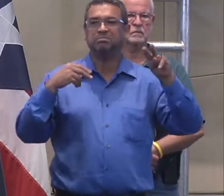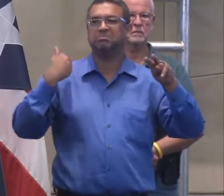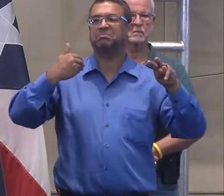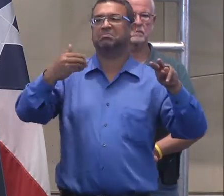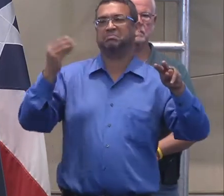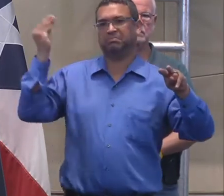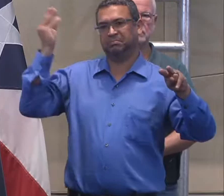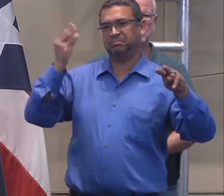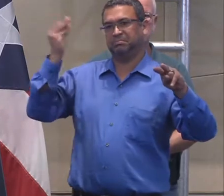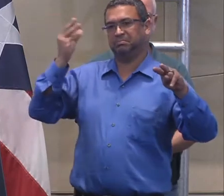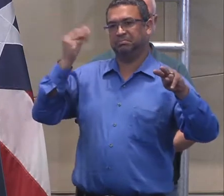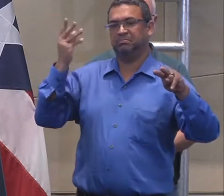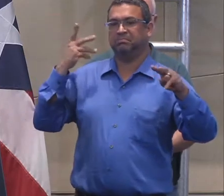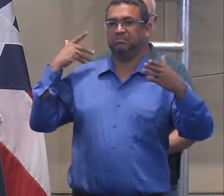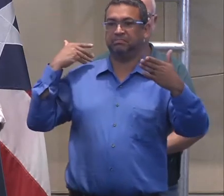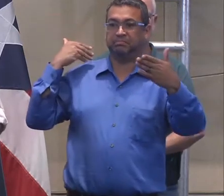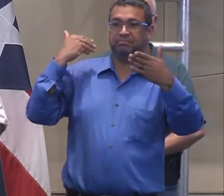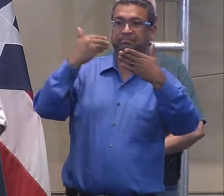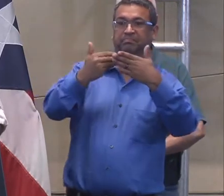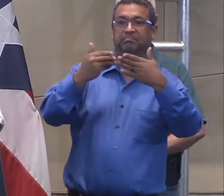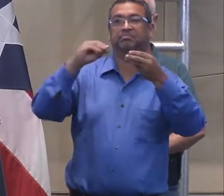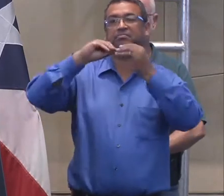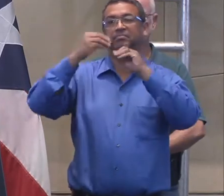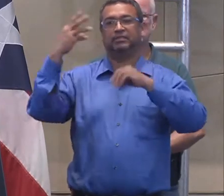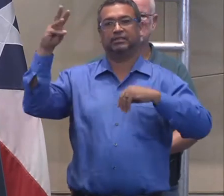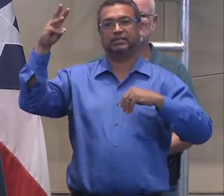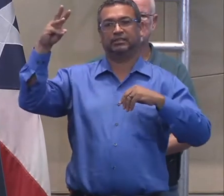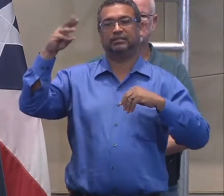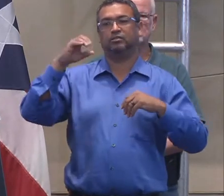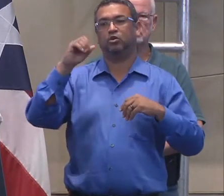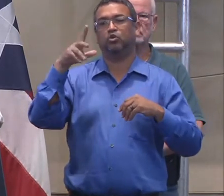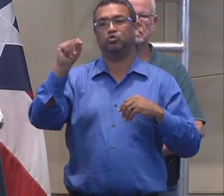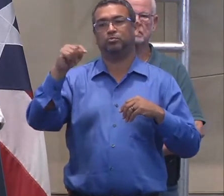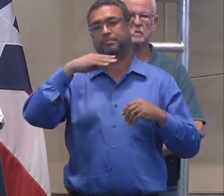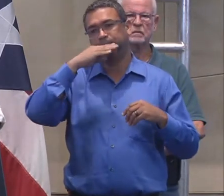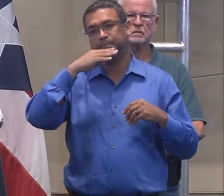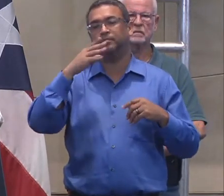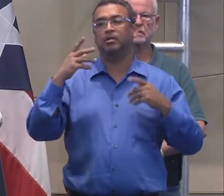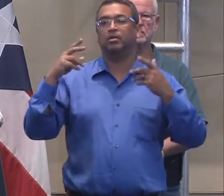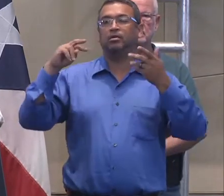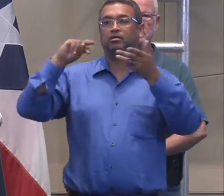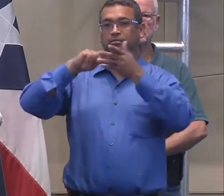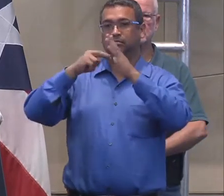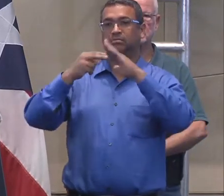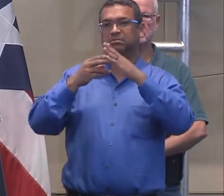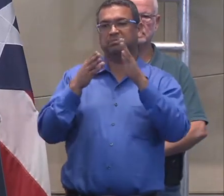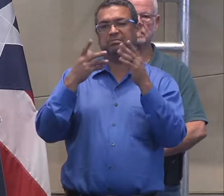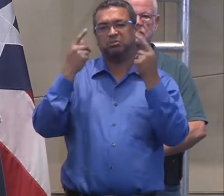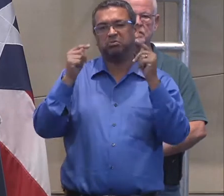by the 16th and starting school at least regionally in the 23rd.